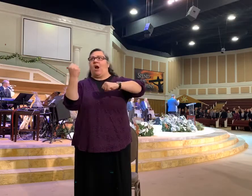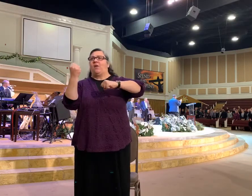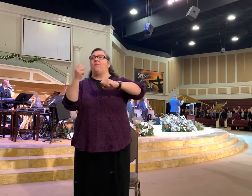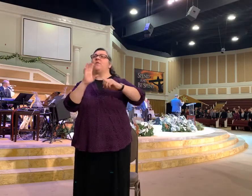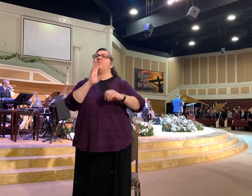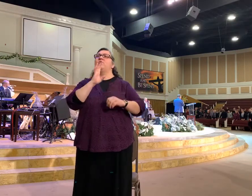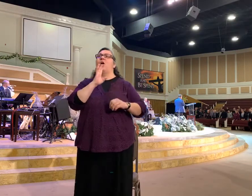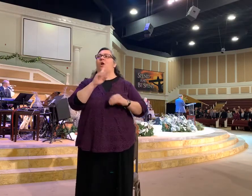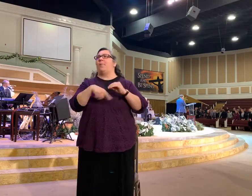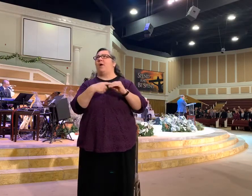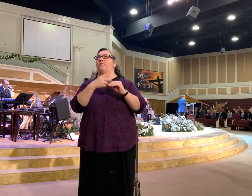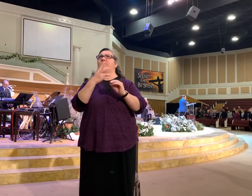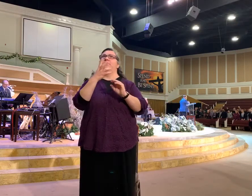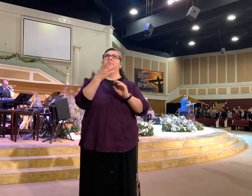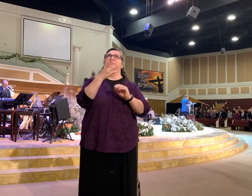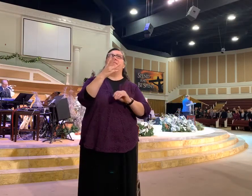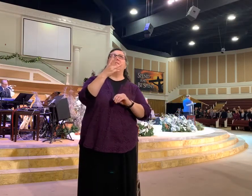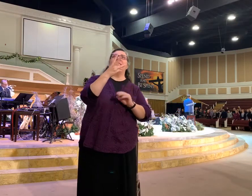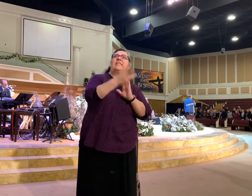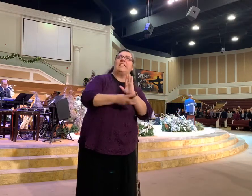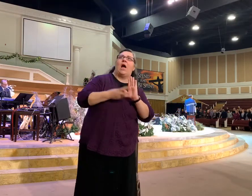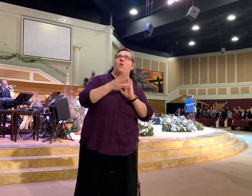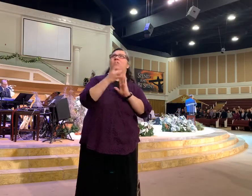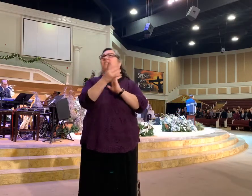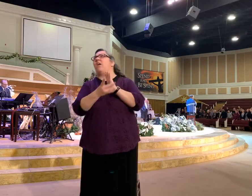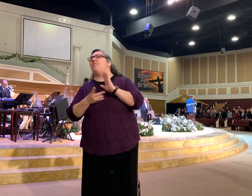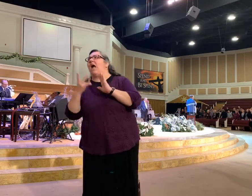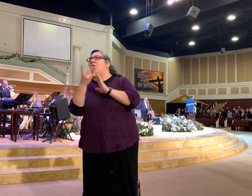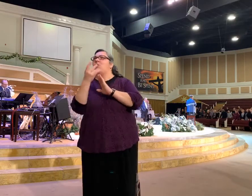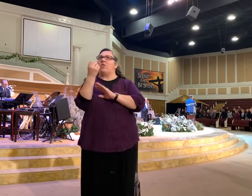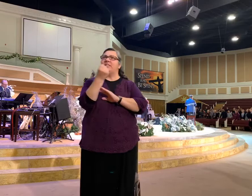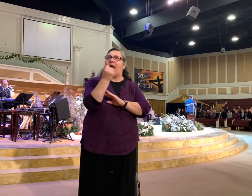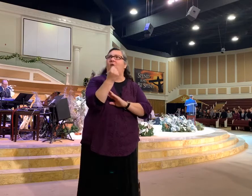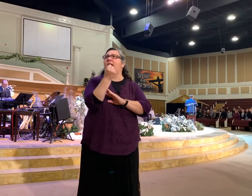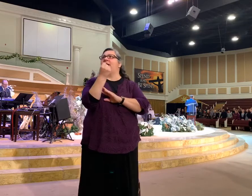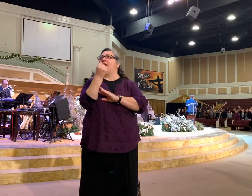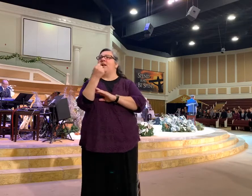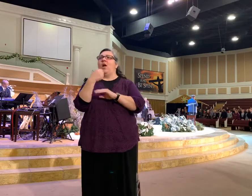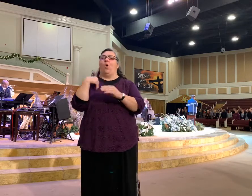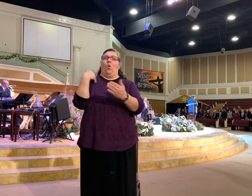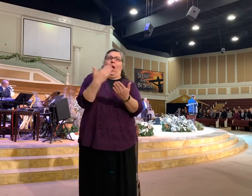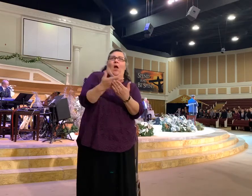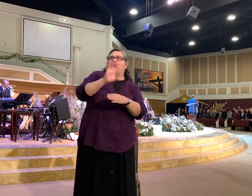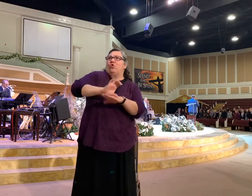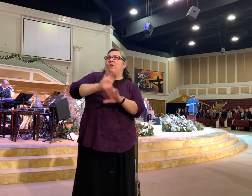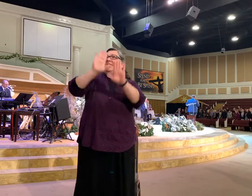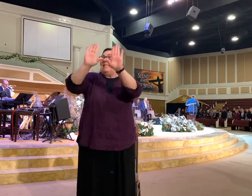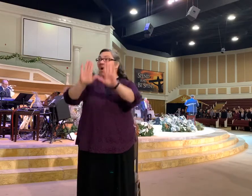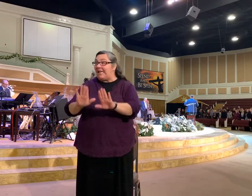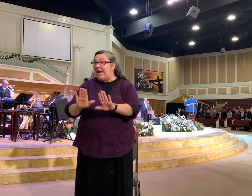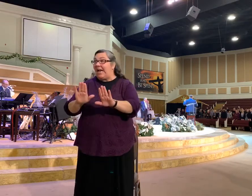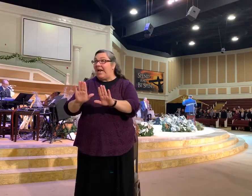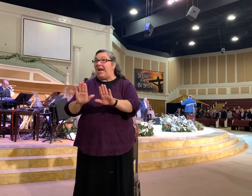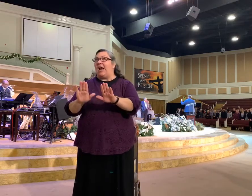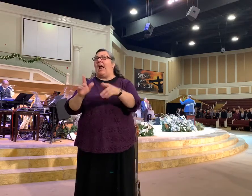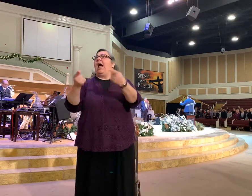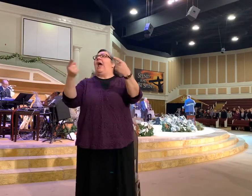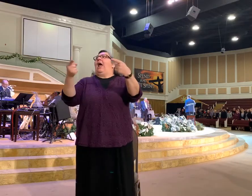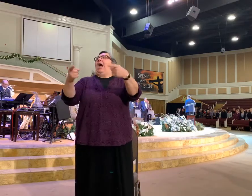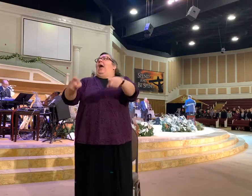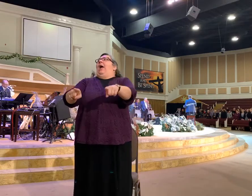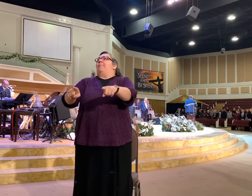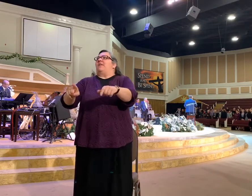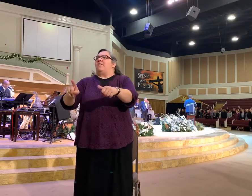about 6 to 7 hours on Saturday, and got to church on Sunday, and there was the first hymn